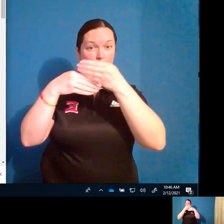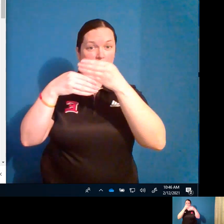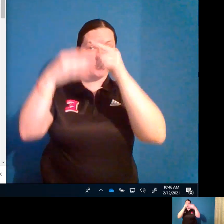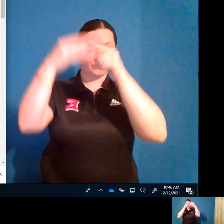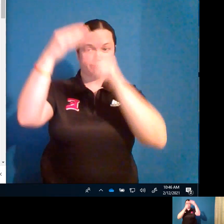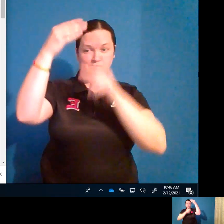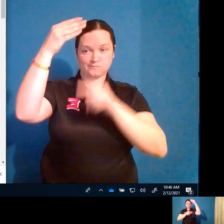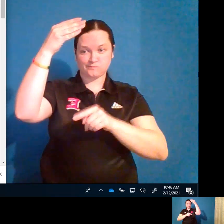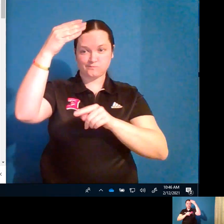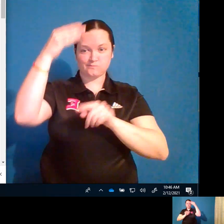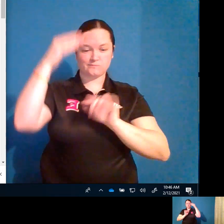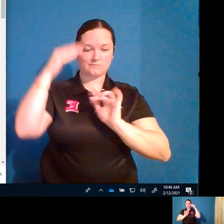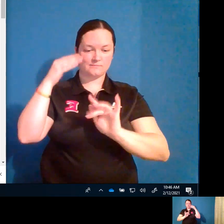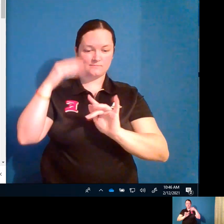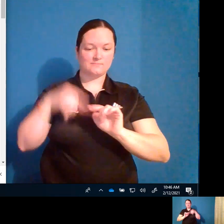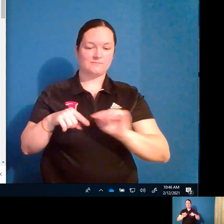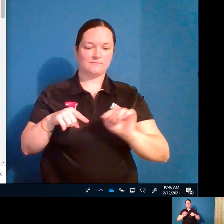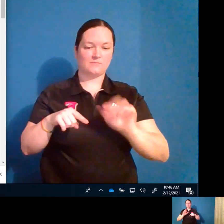gradient.